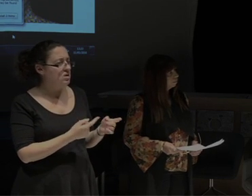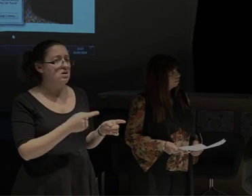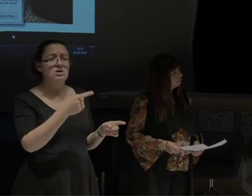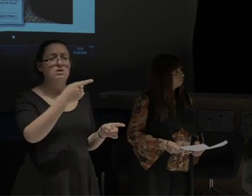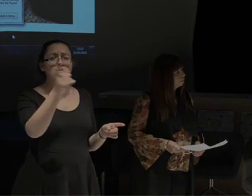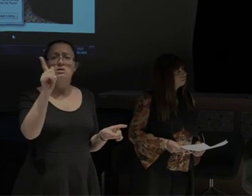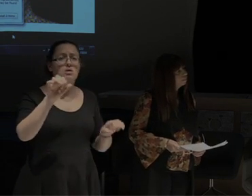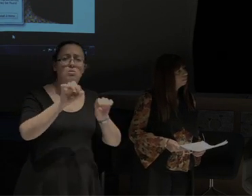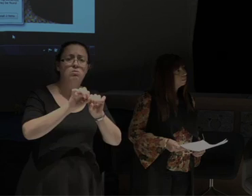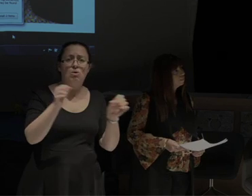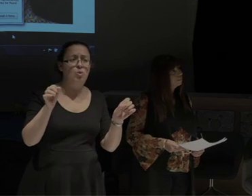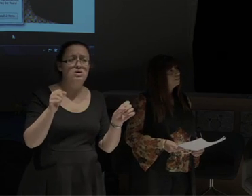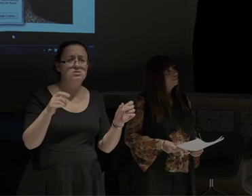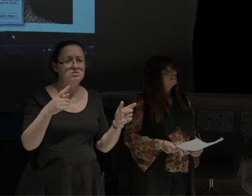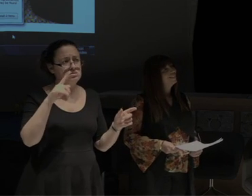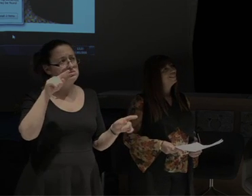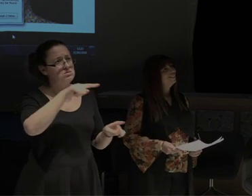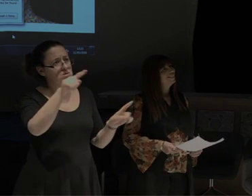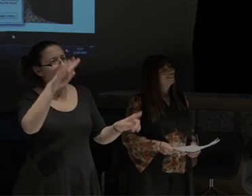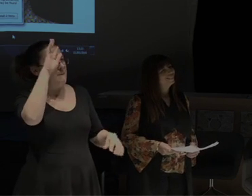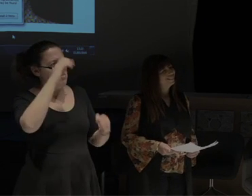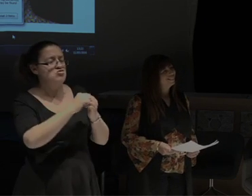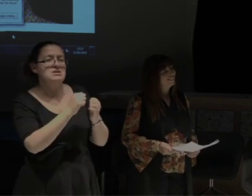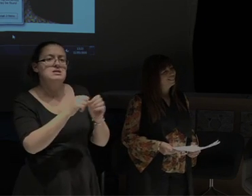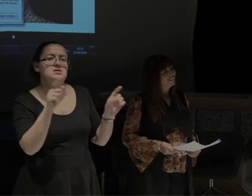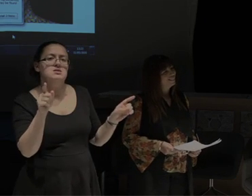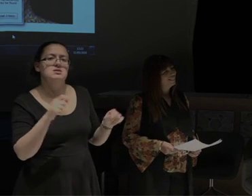aren't broken. They're memories.